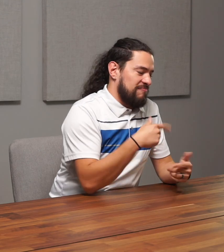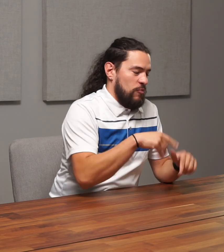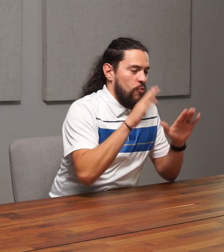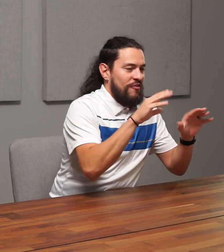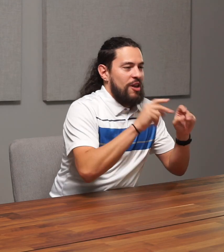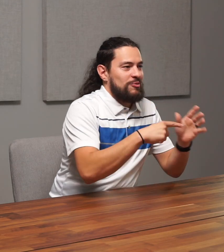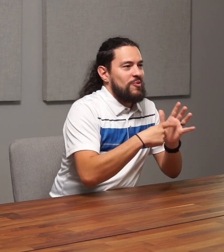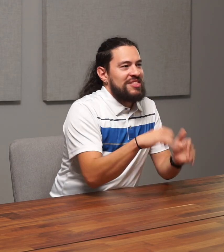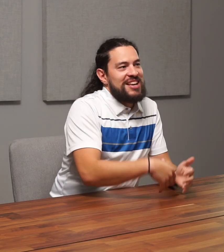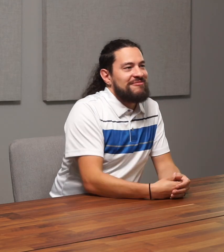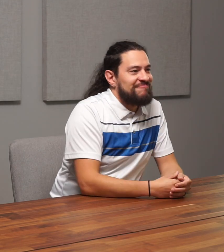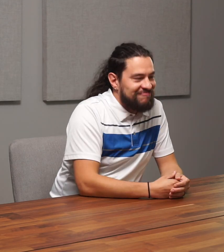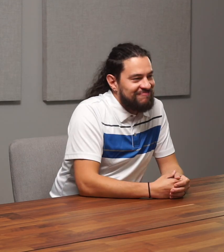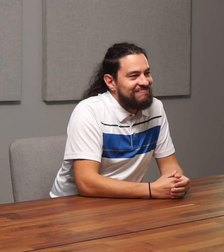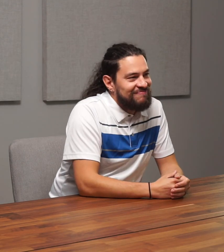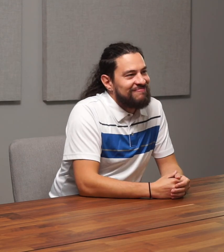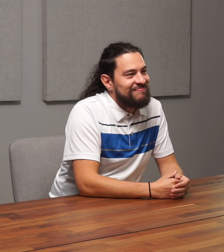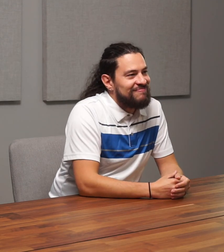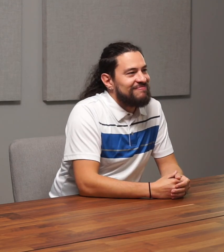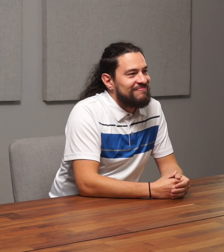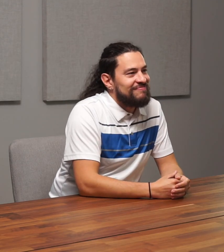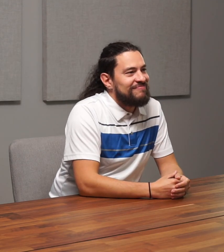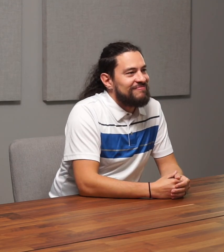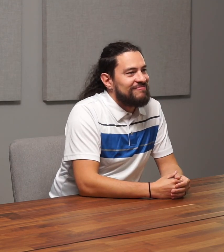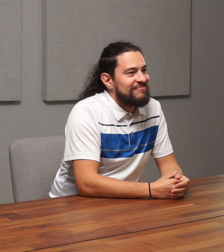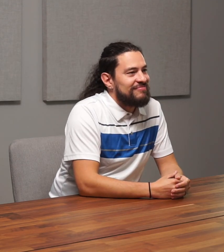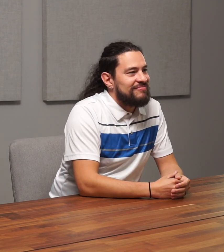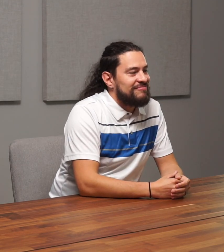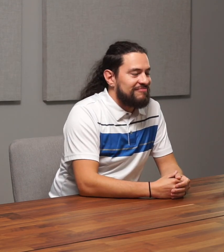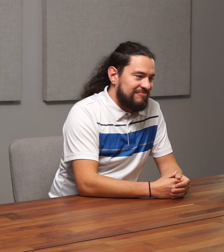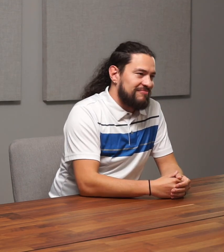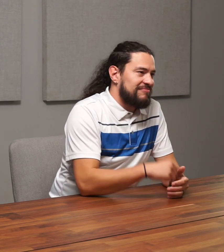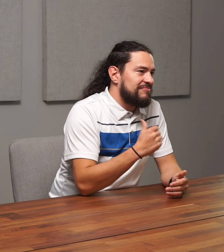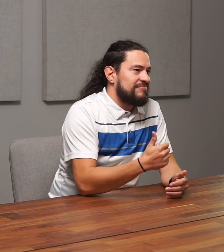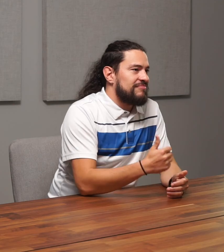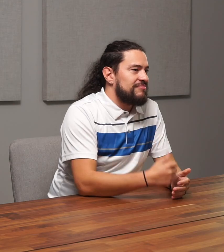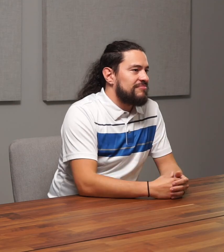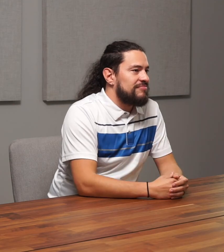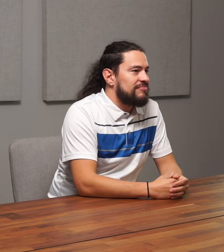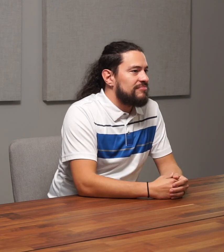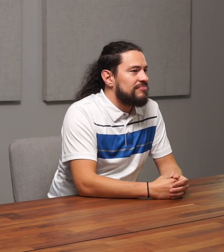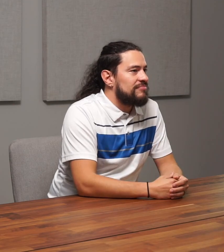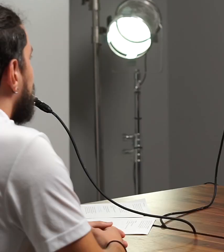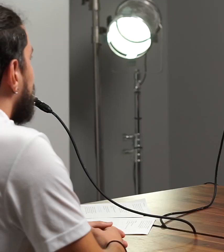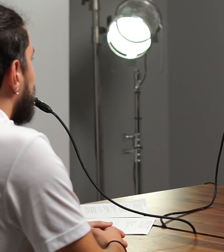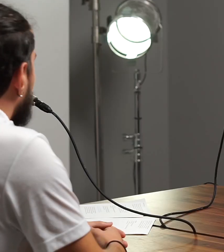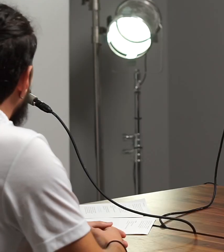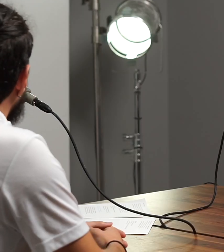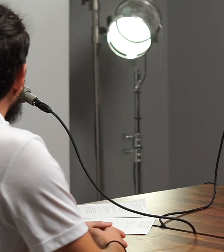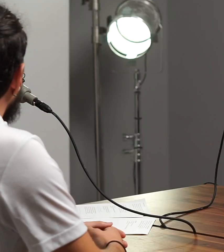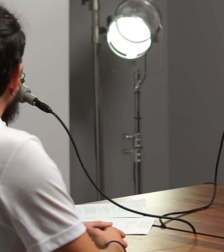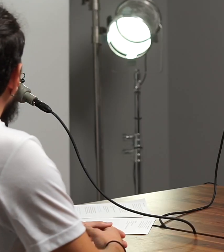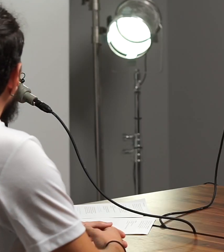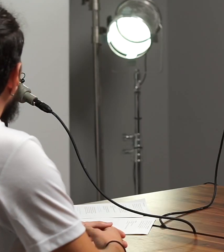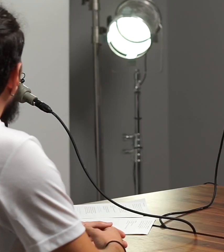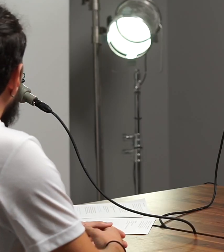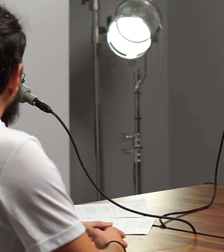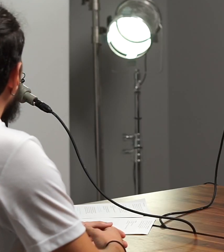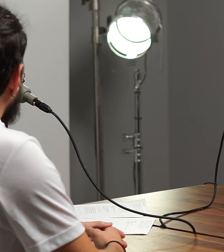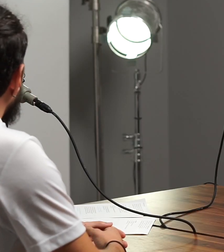really who he is so it's a wonderful opportunity to show that thank you amen well hey thank you for listening to today's podcast if you've got